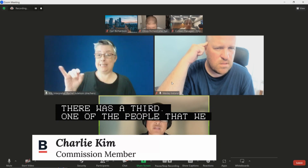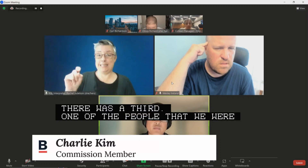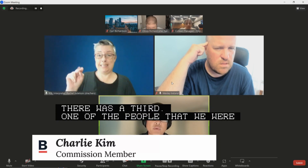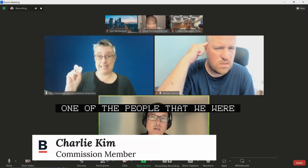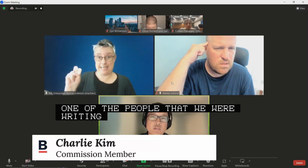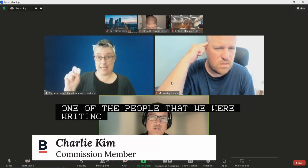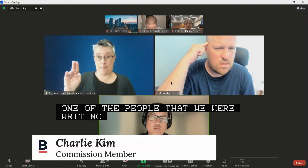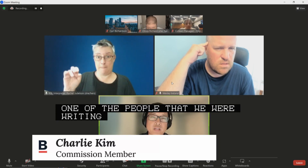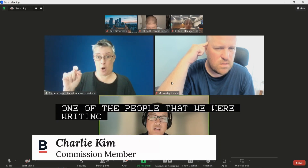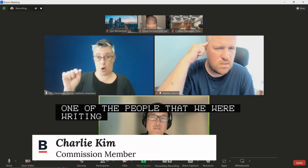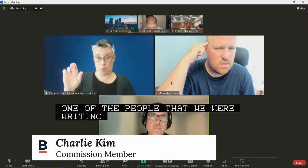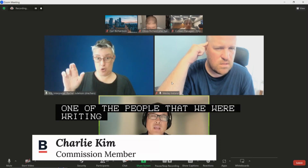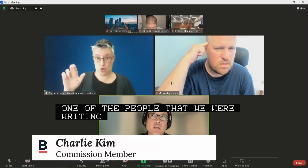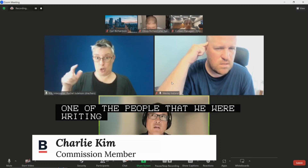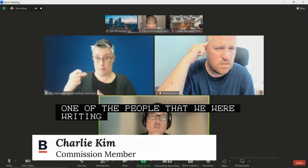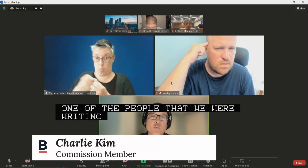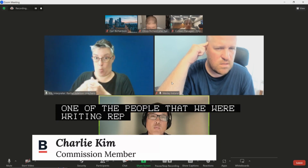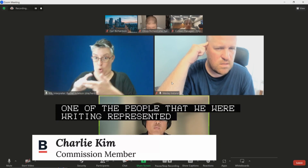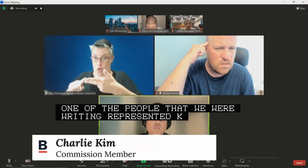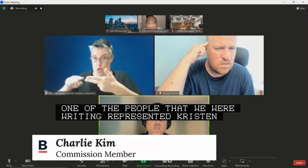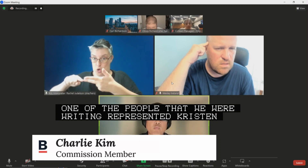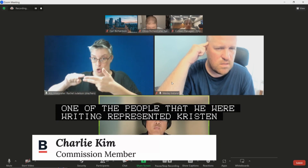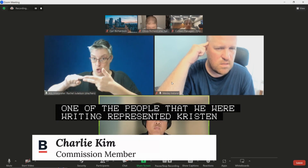bill. And so my question was,